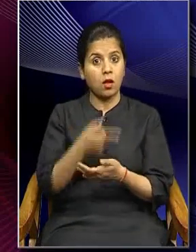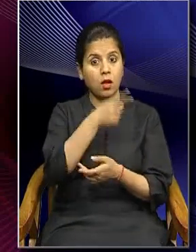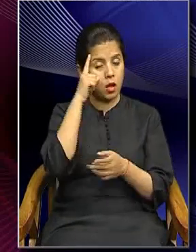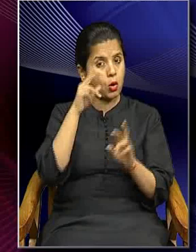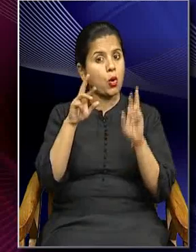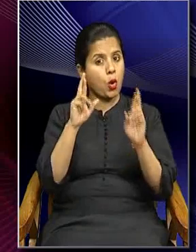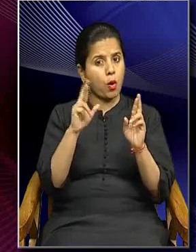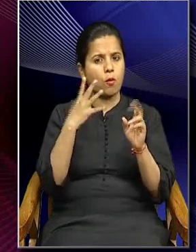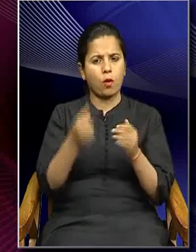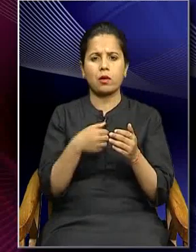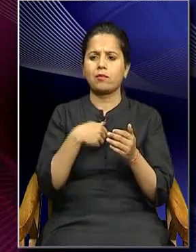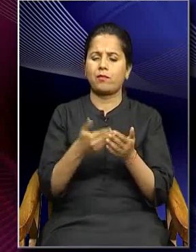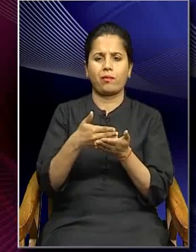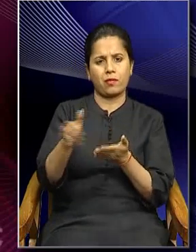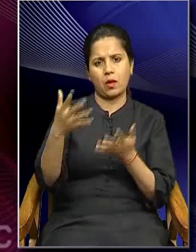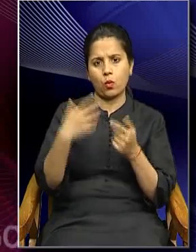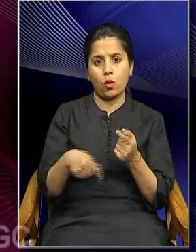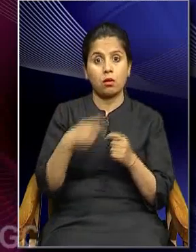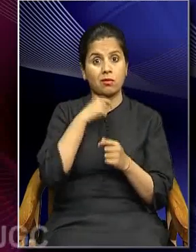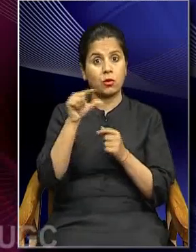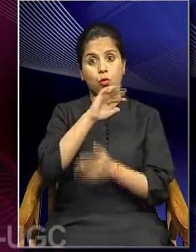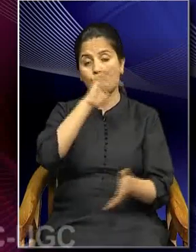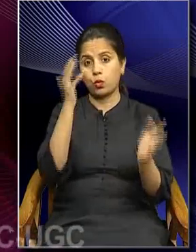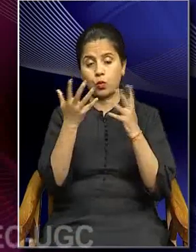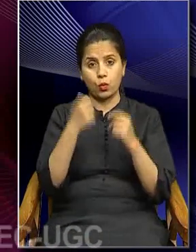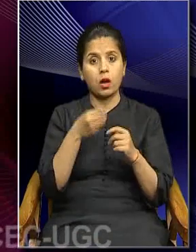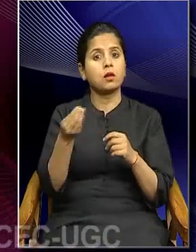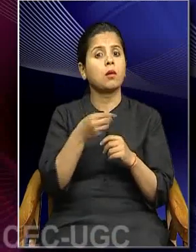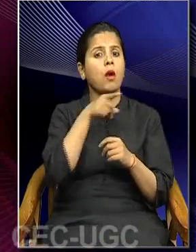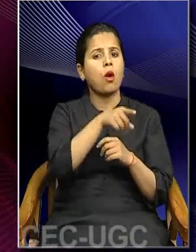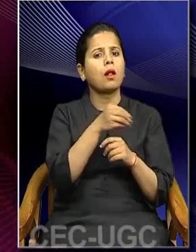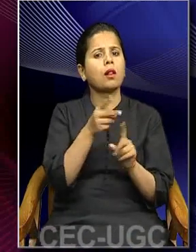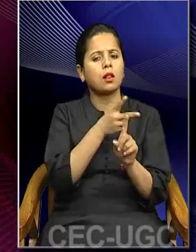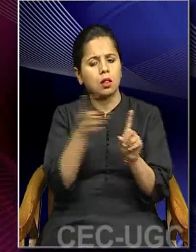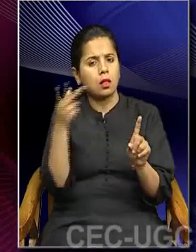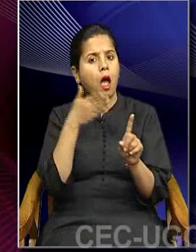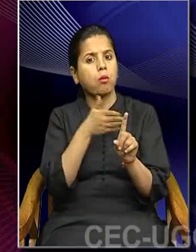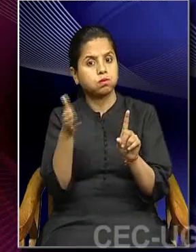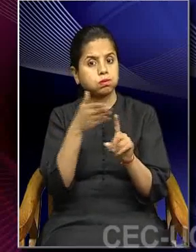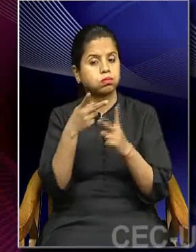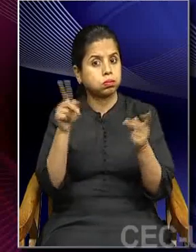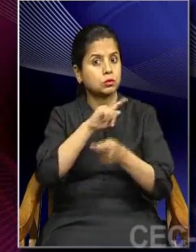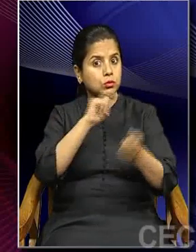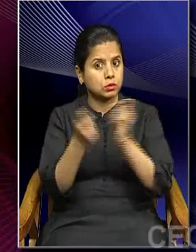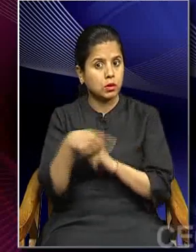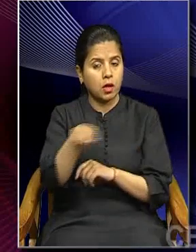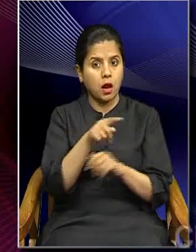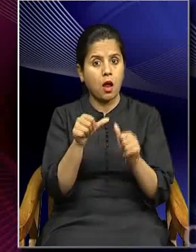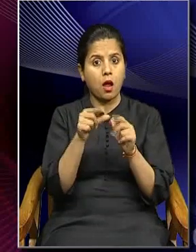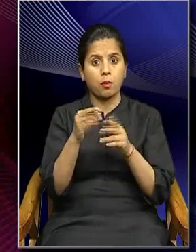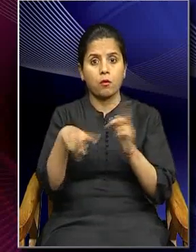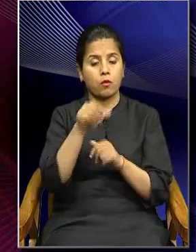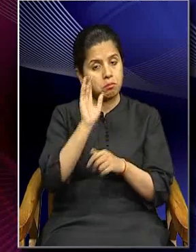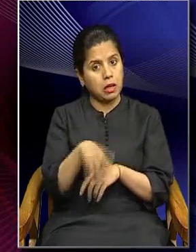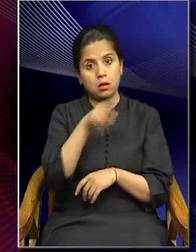to avoid commitment to universals by adducing apohavad, then he is bound to be